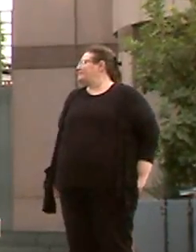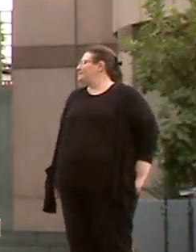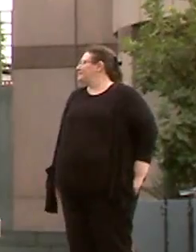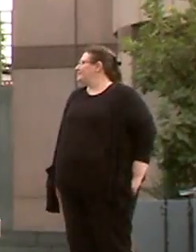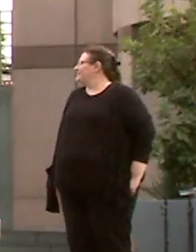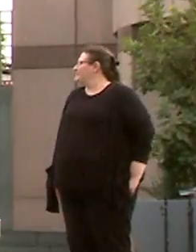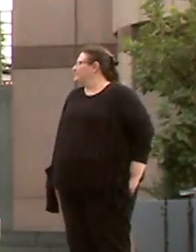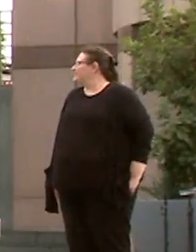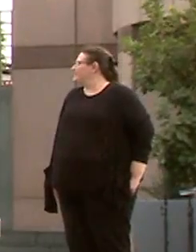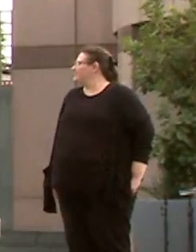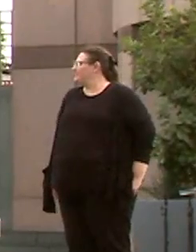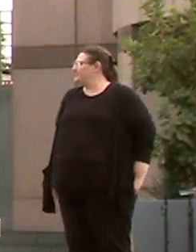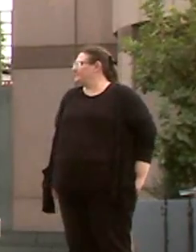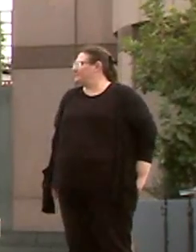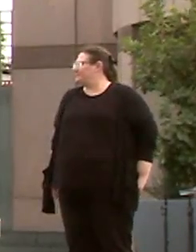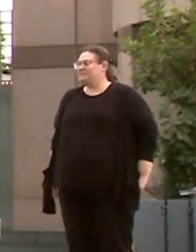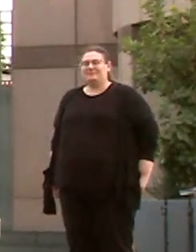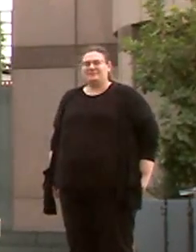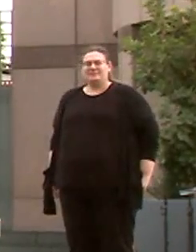I'm trying to think of my